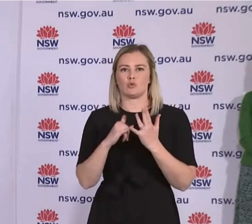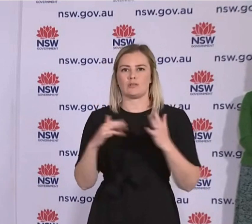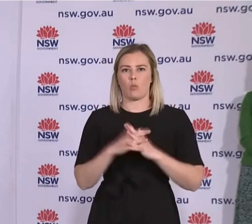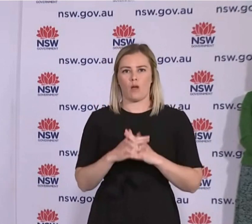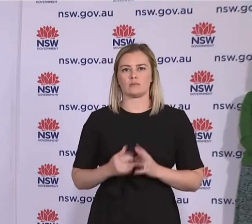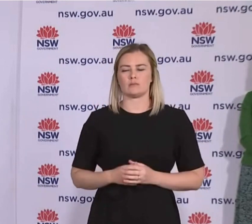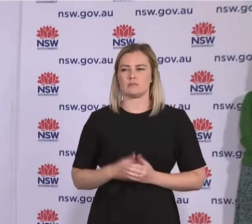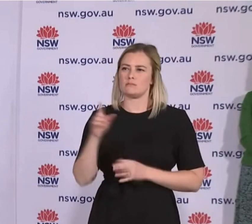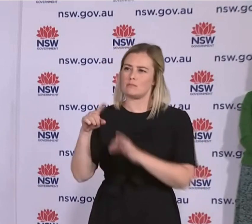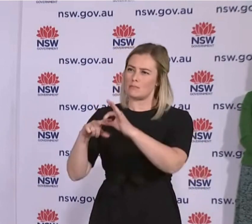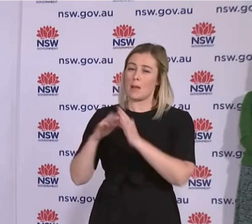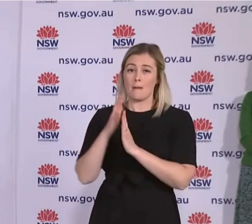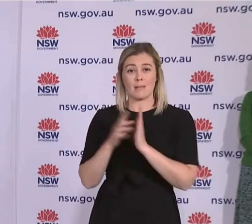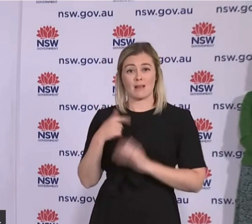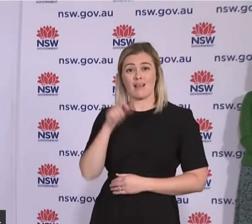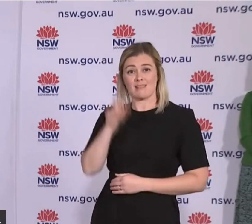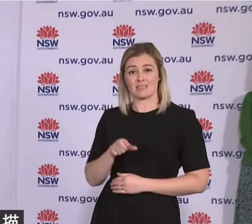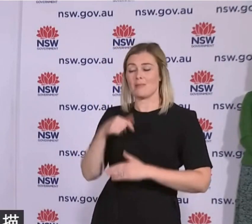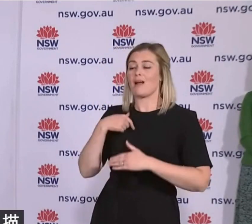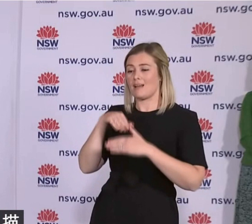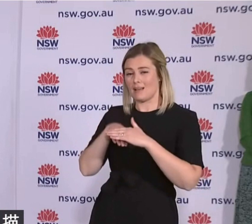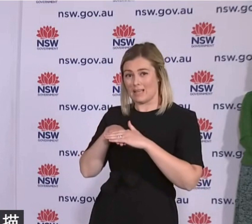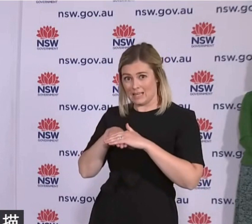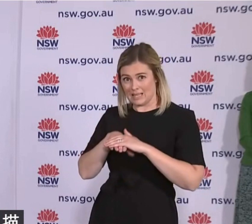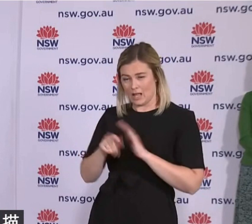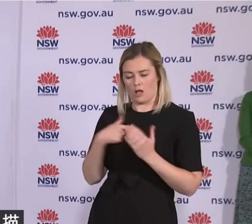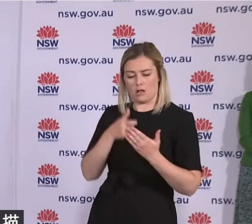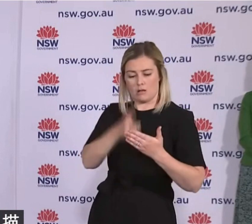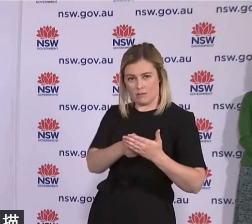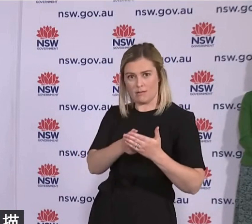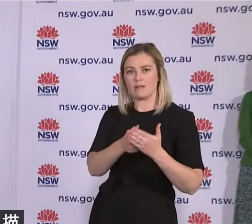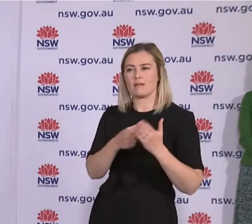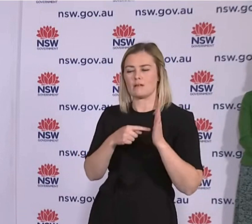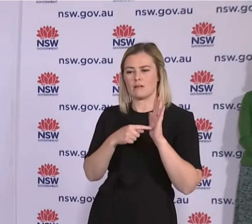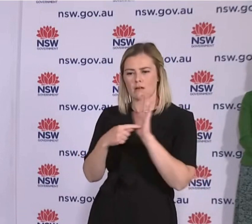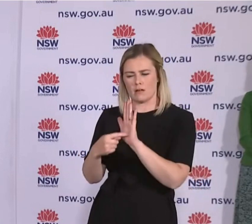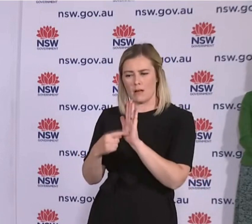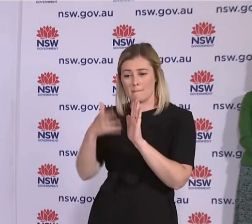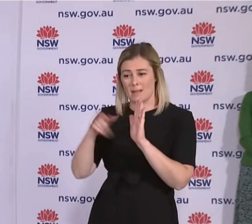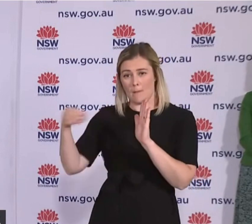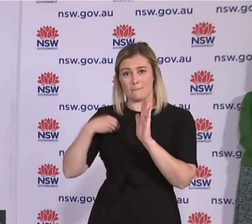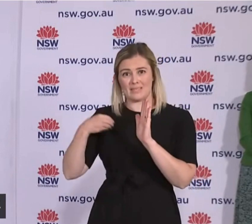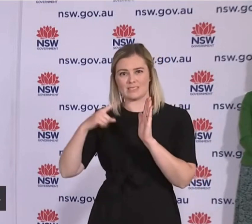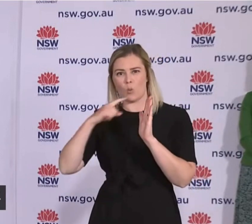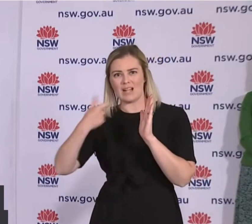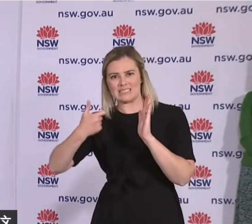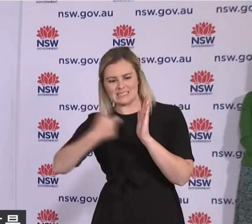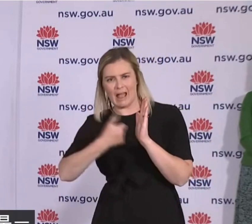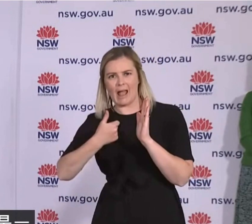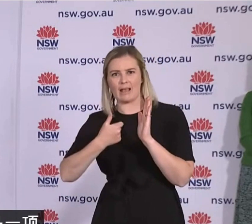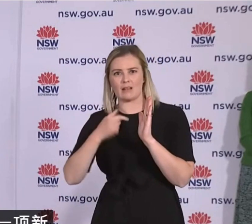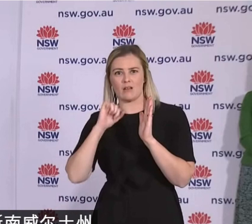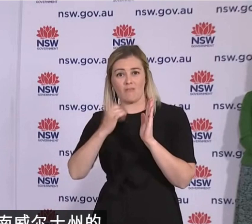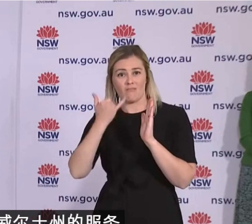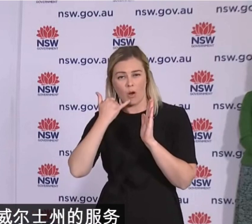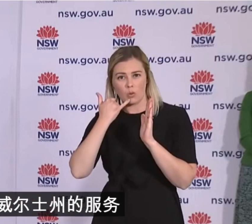signs in, shows check-in, and then the business scans the QR code on the customer's phone? Yeah, and that will validate that this